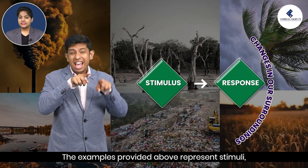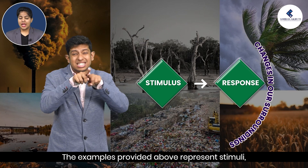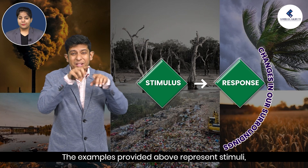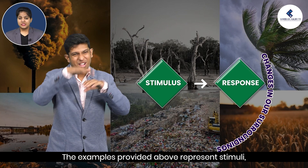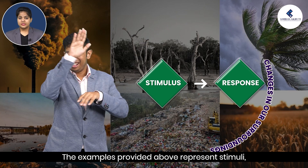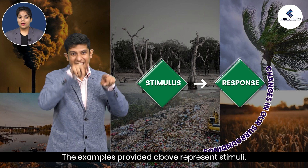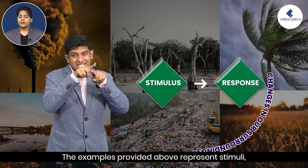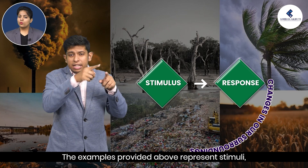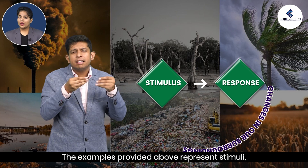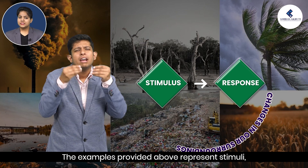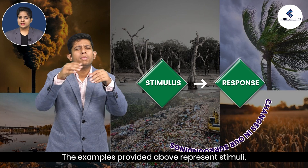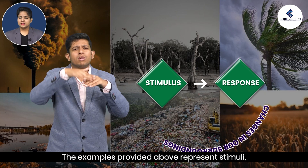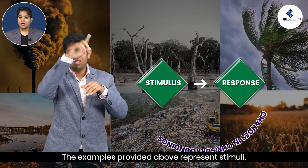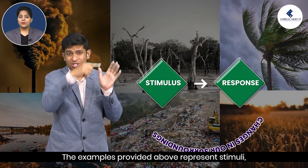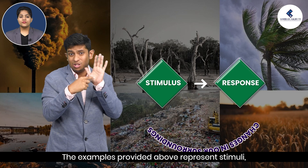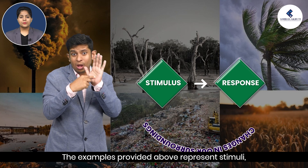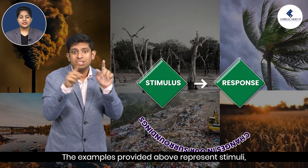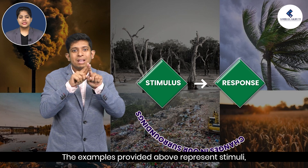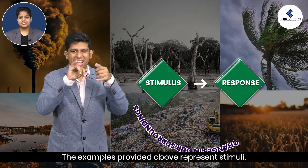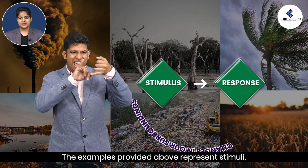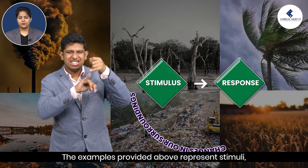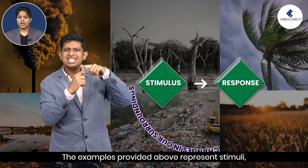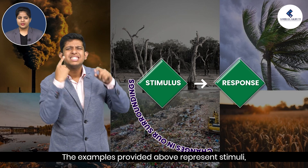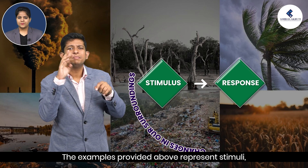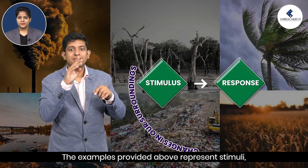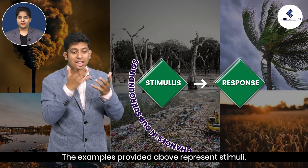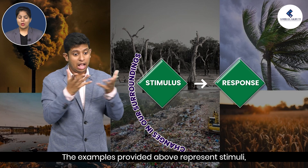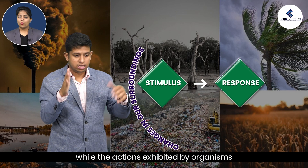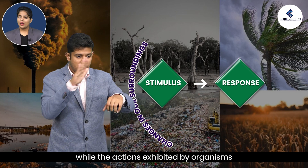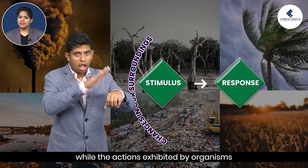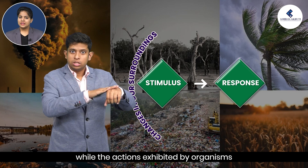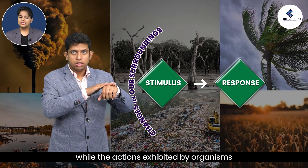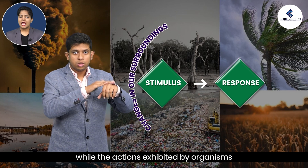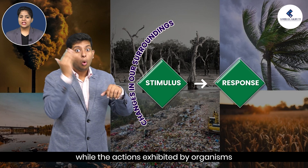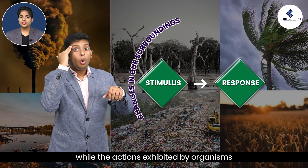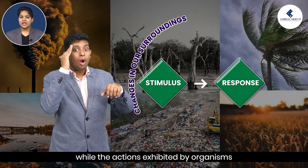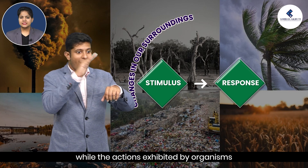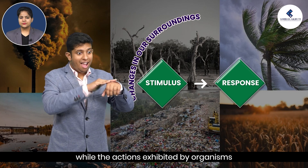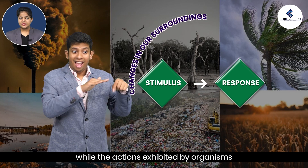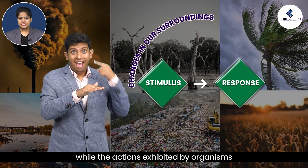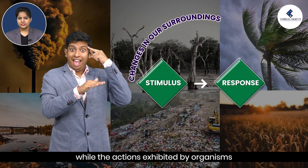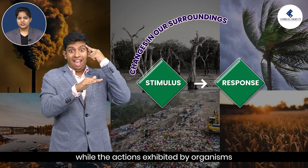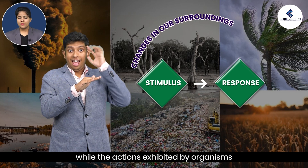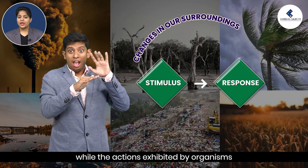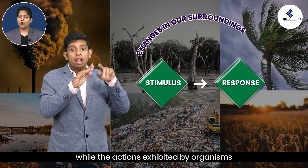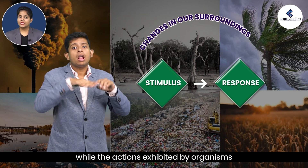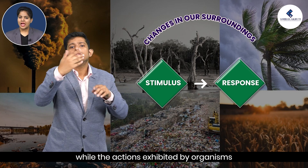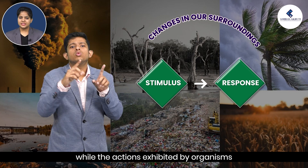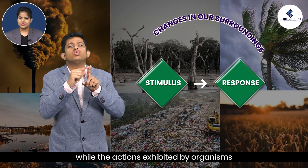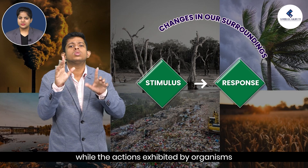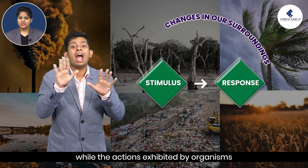The examples provided above represent stimuli, while the action exhibited